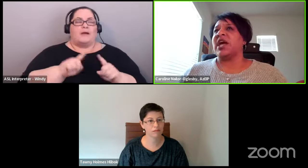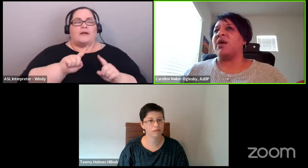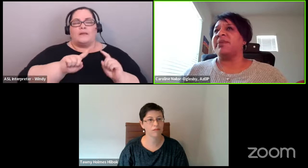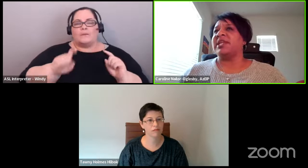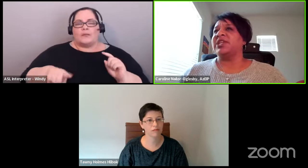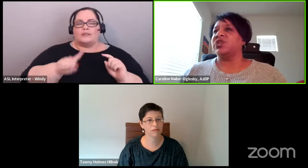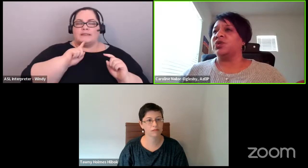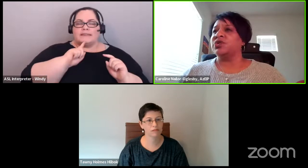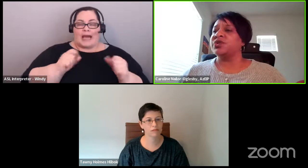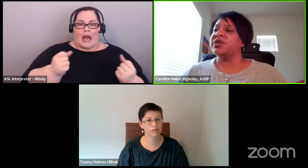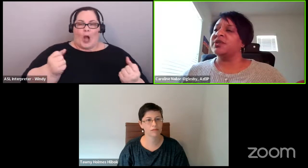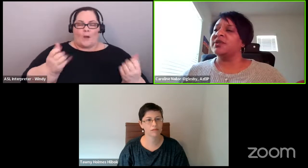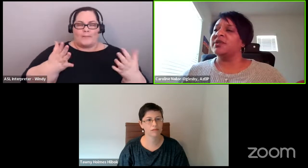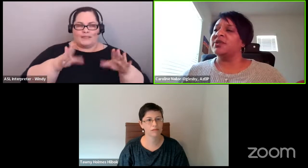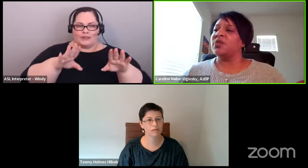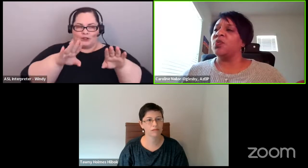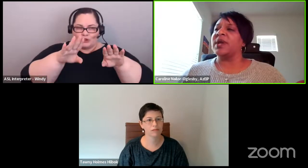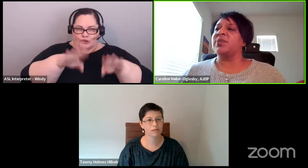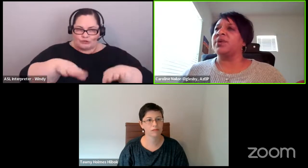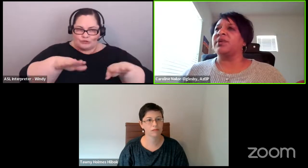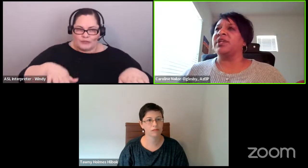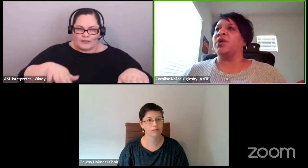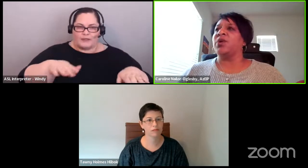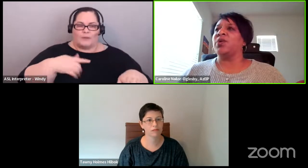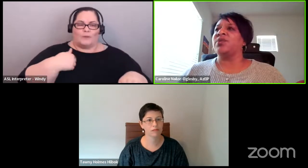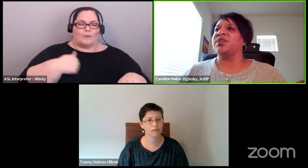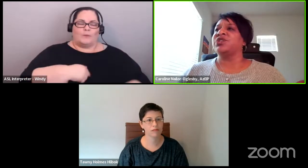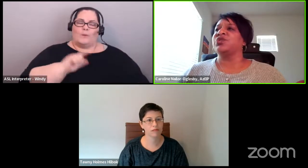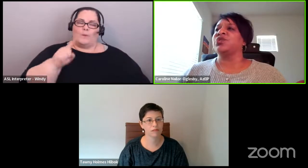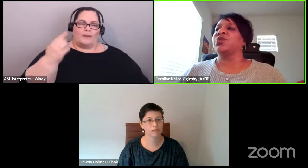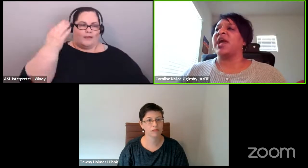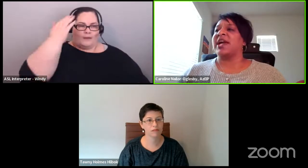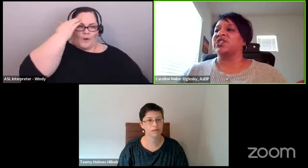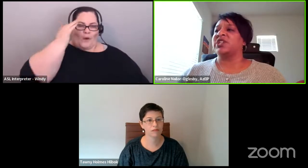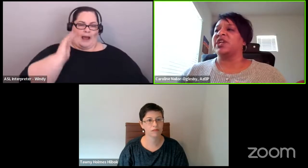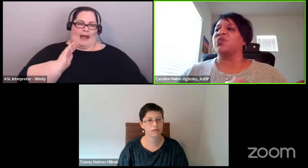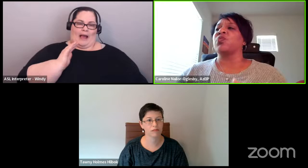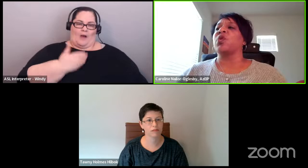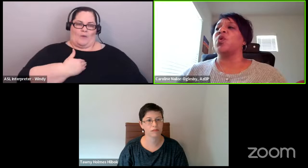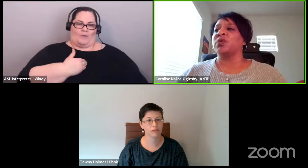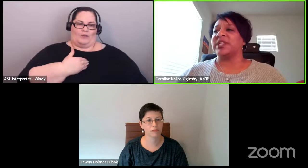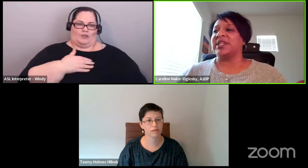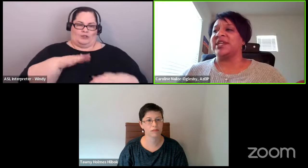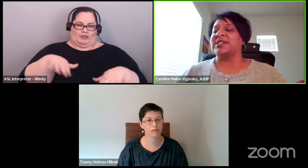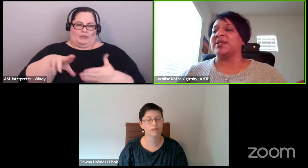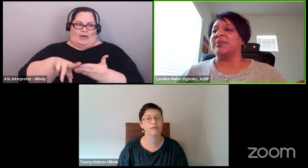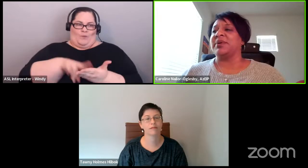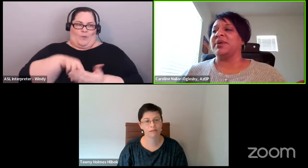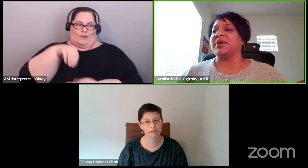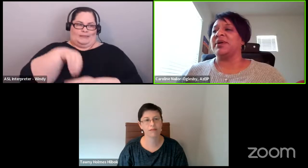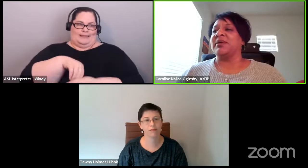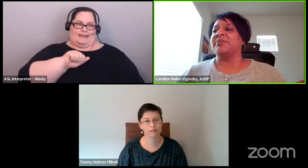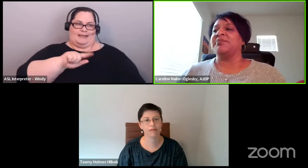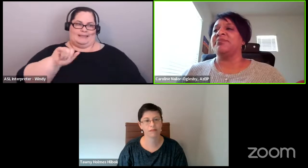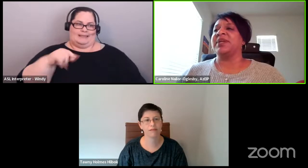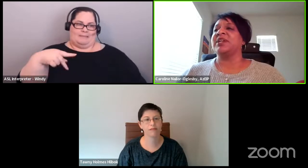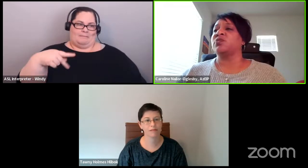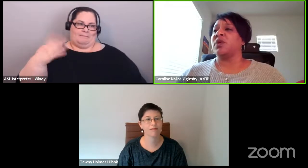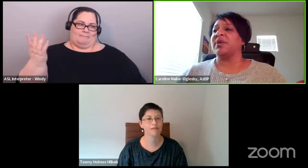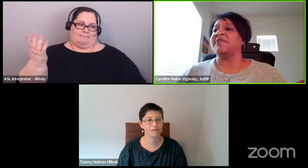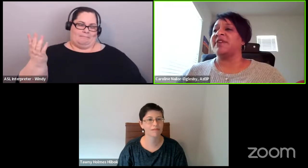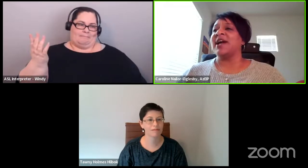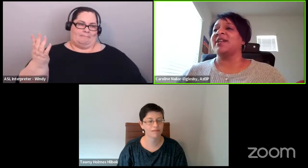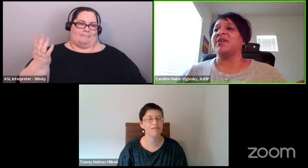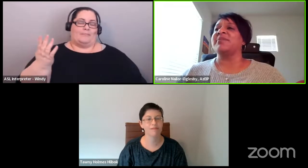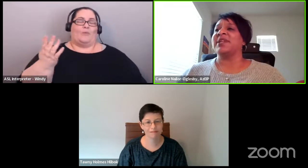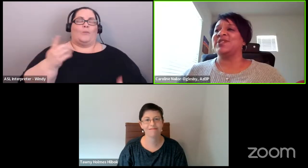question is, how many children? We would only know the children who are actually enrolled in ASA. Because